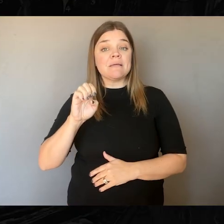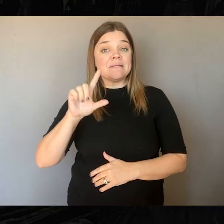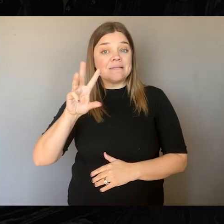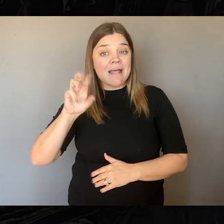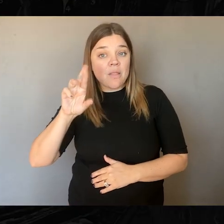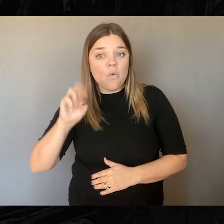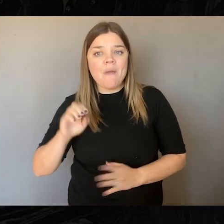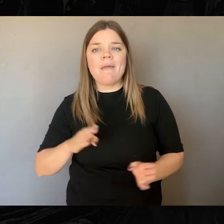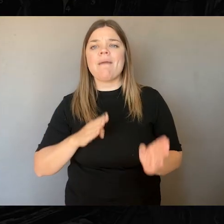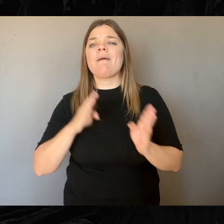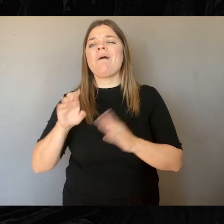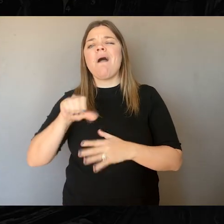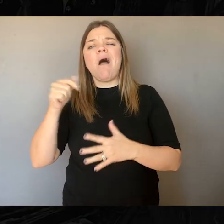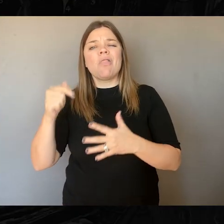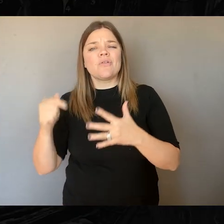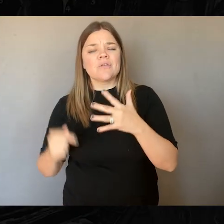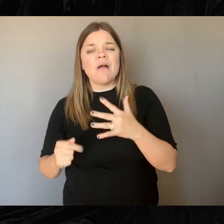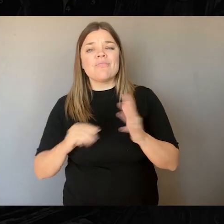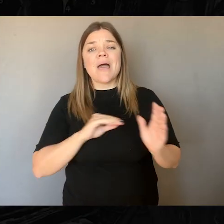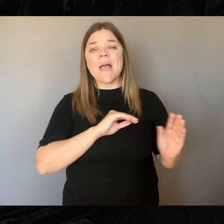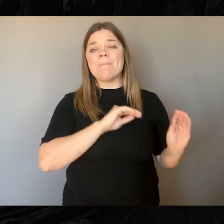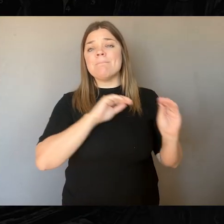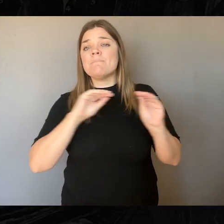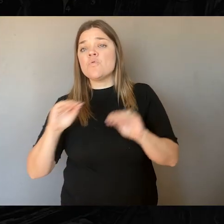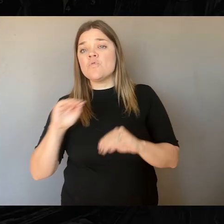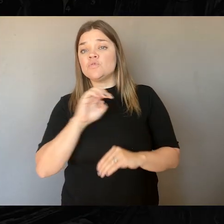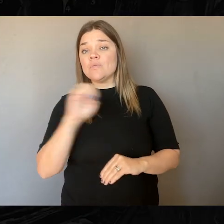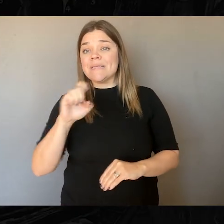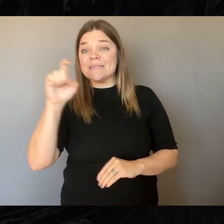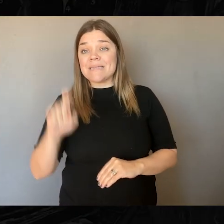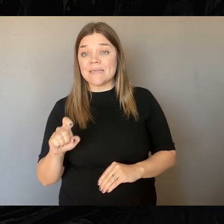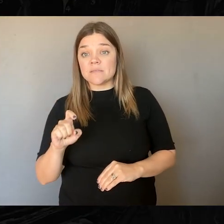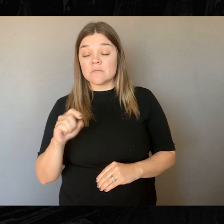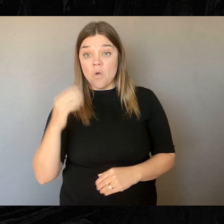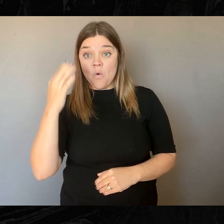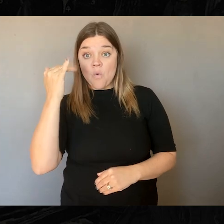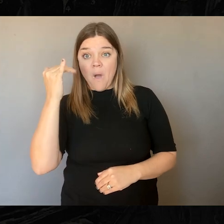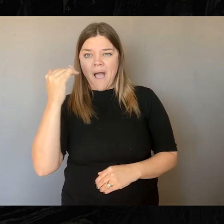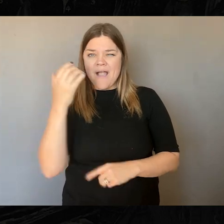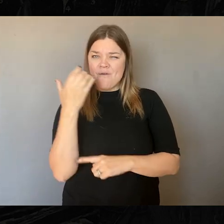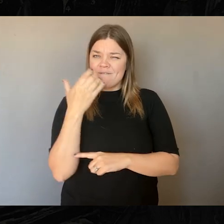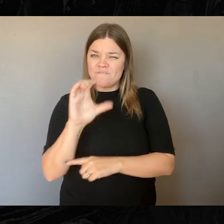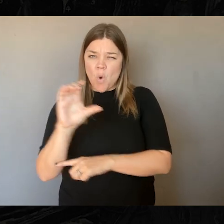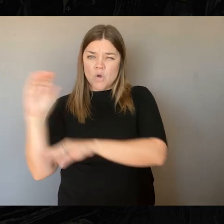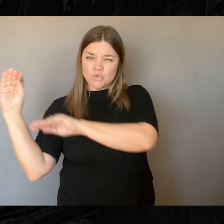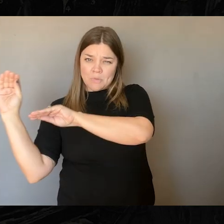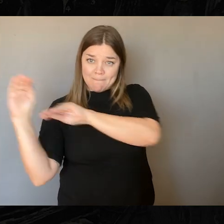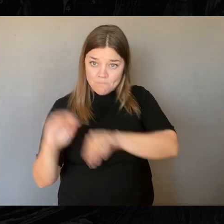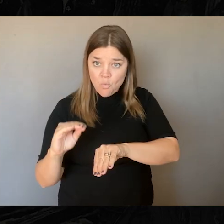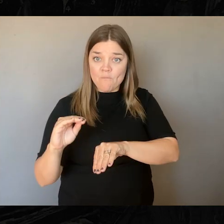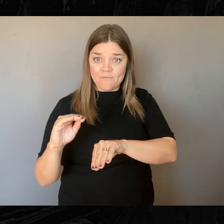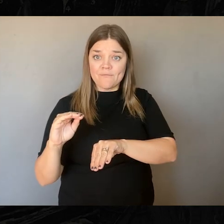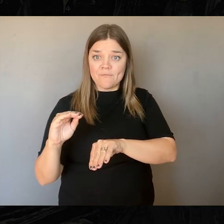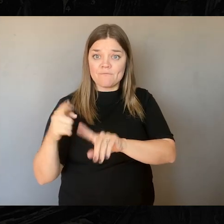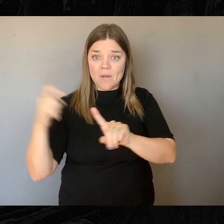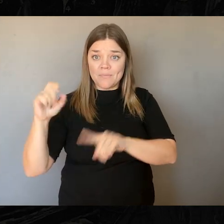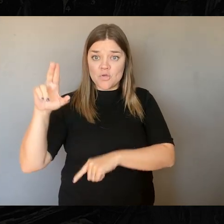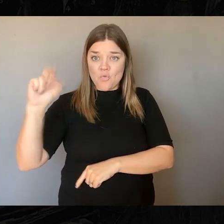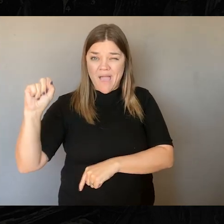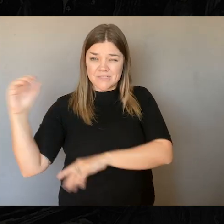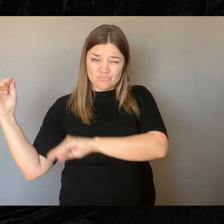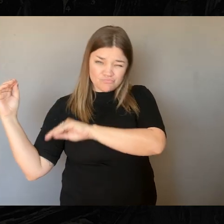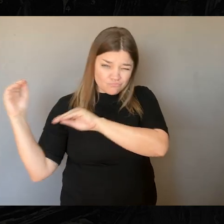Texas during the 1820s and the early 1830s because they were being pushed out of their lands in the United States. And once they were